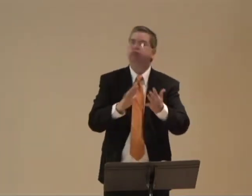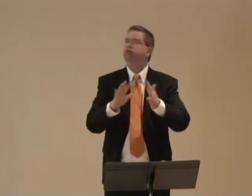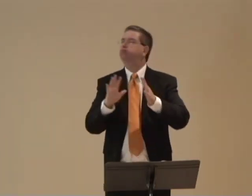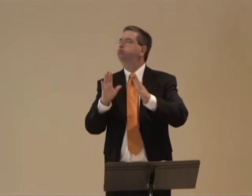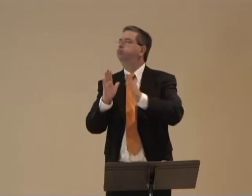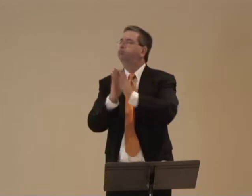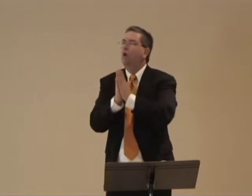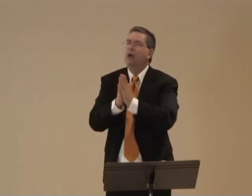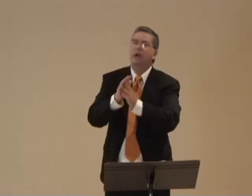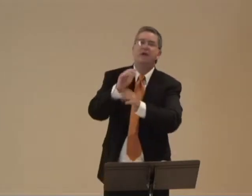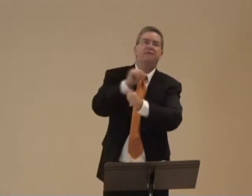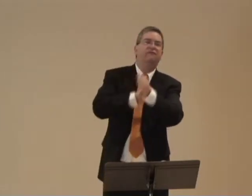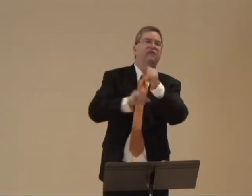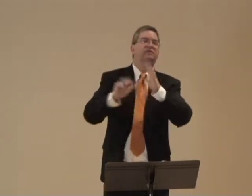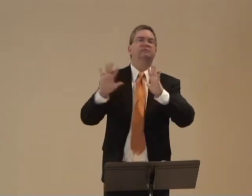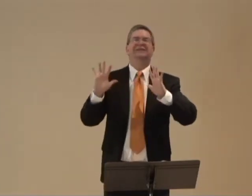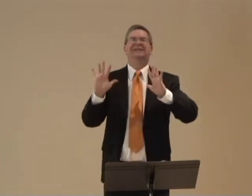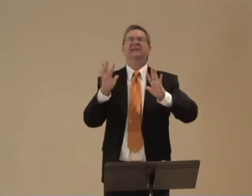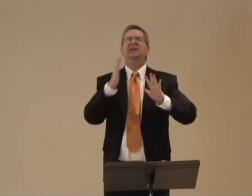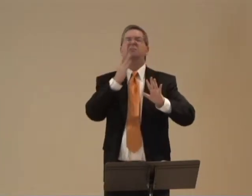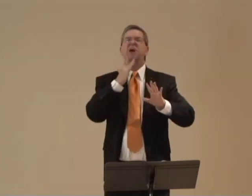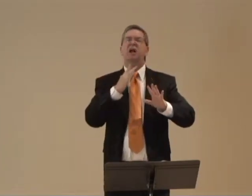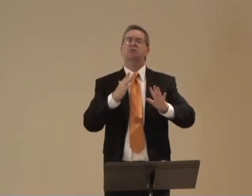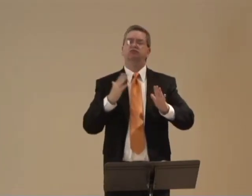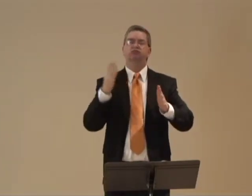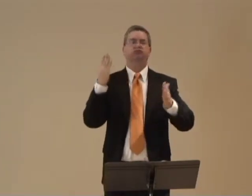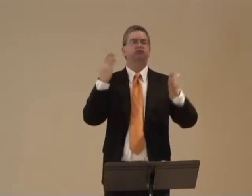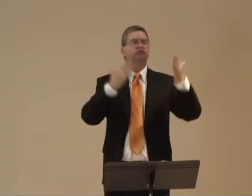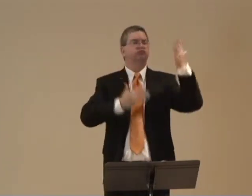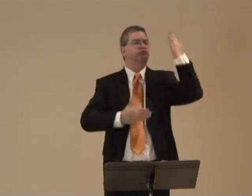They forget about that it's better to go to church, to read your Bible.